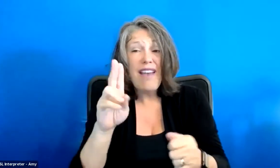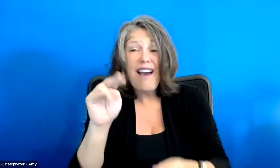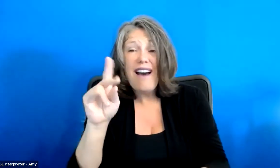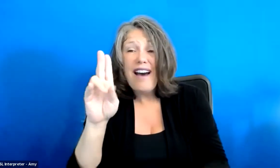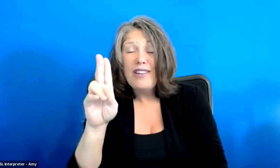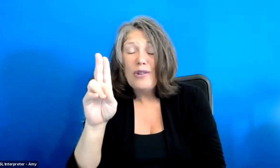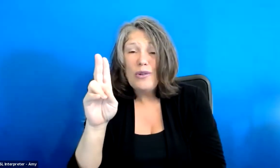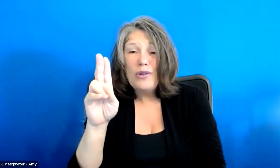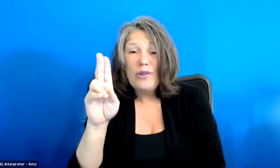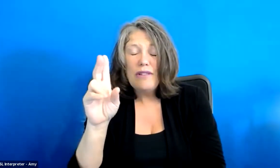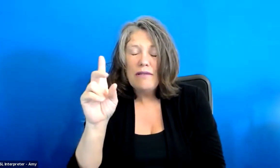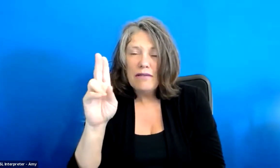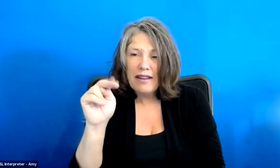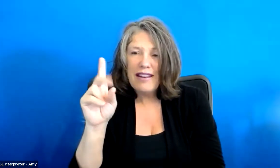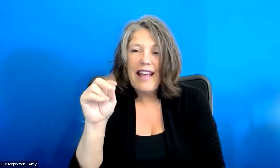Slide 8.